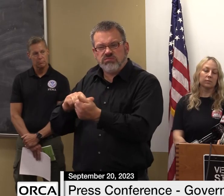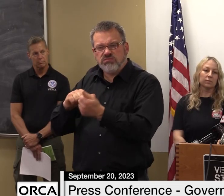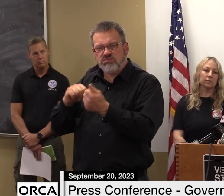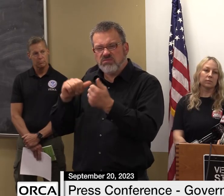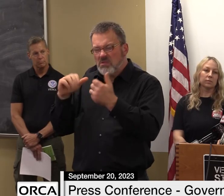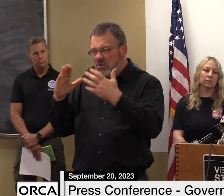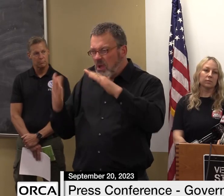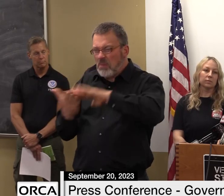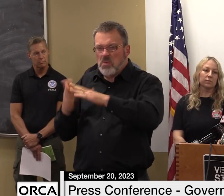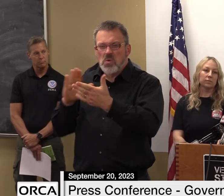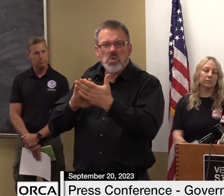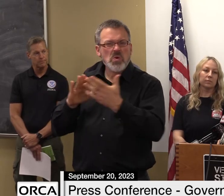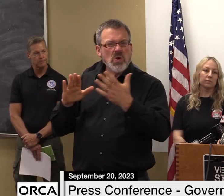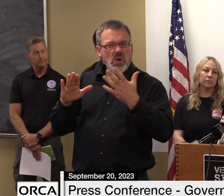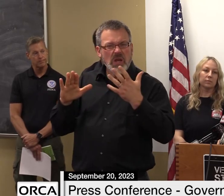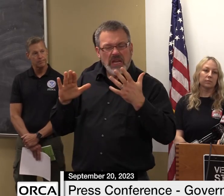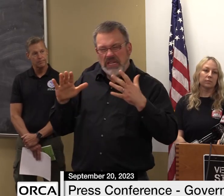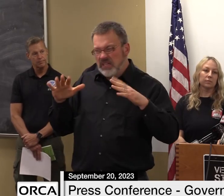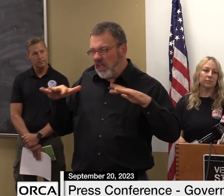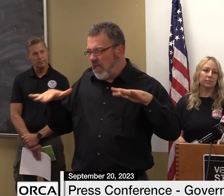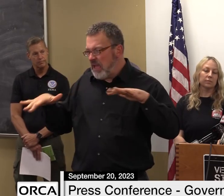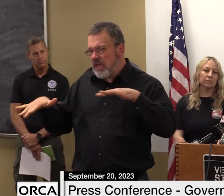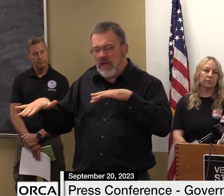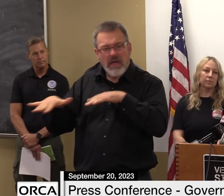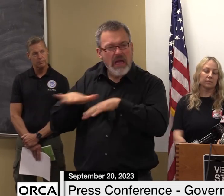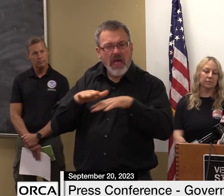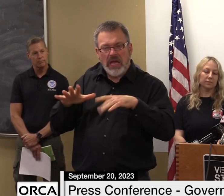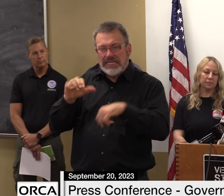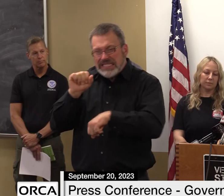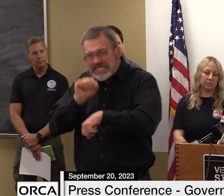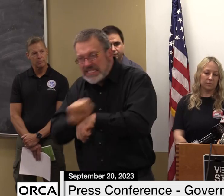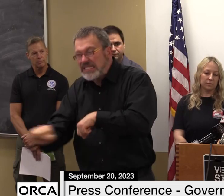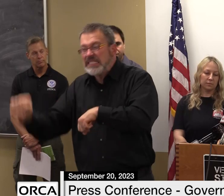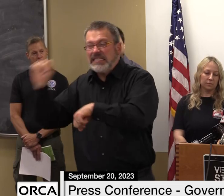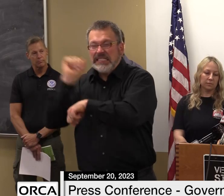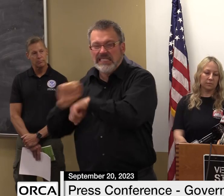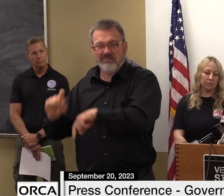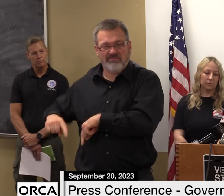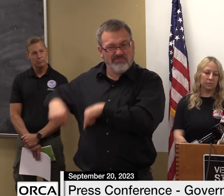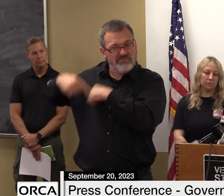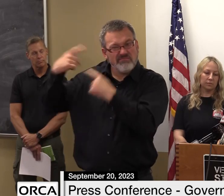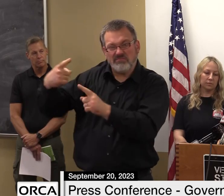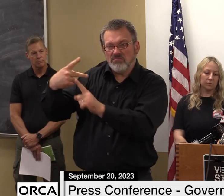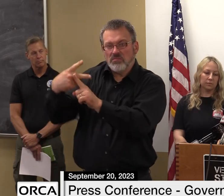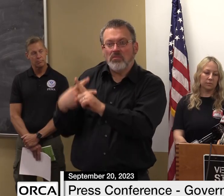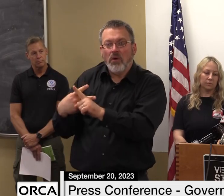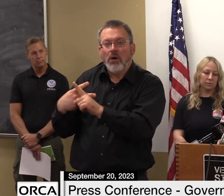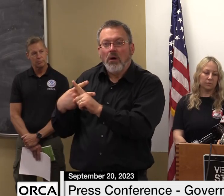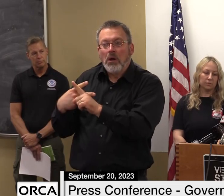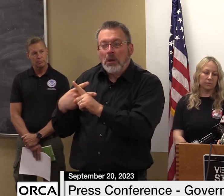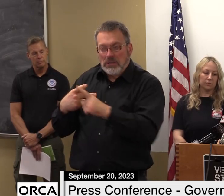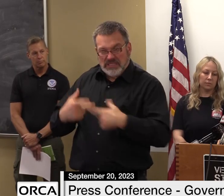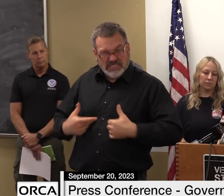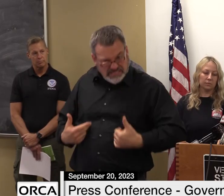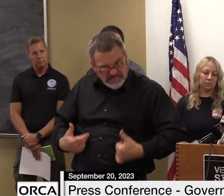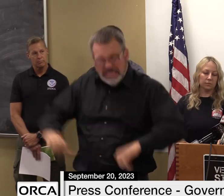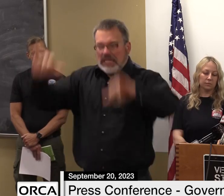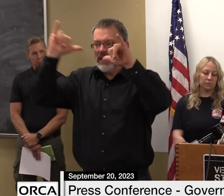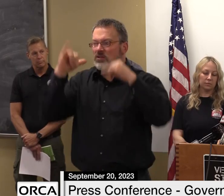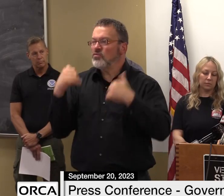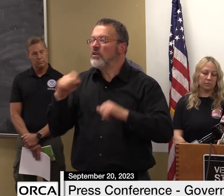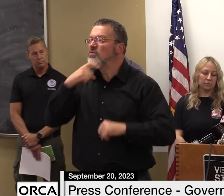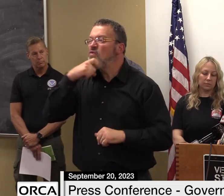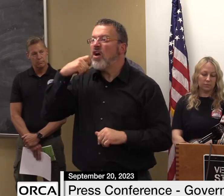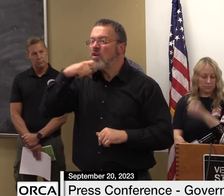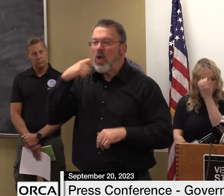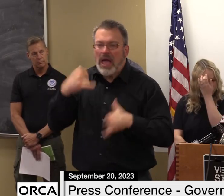money. 2 months on, Montpelier is still drying out and still rebuilding. Only a few shops have been able to